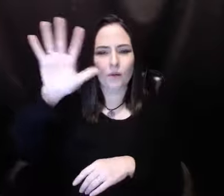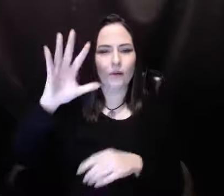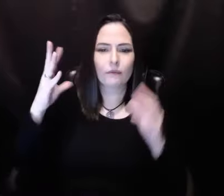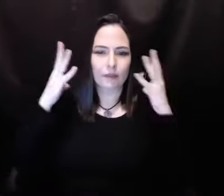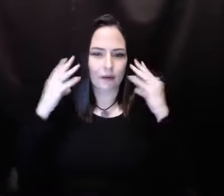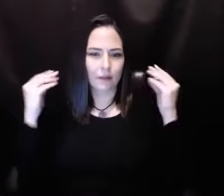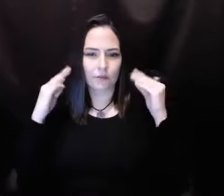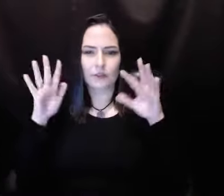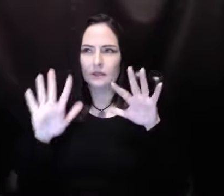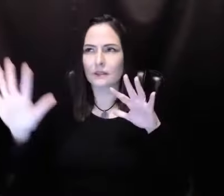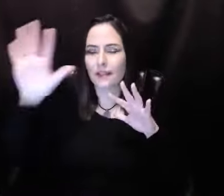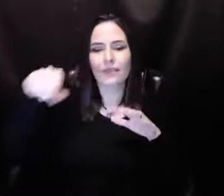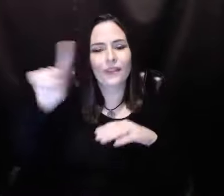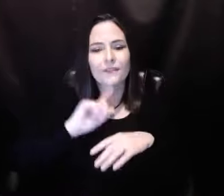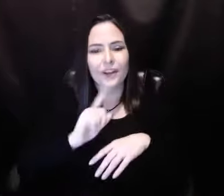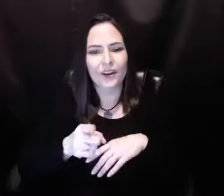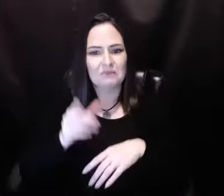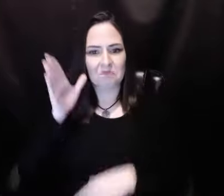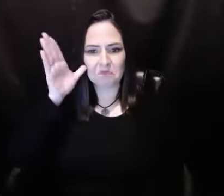from the northern part of the Netherlands, and they're very